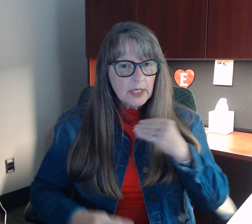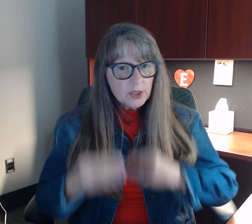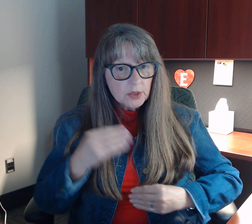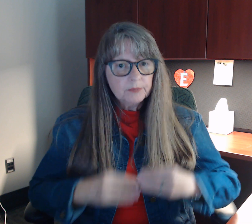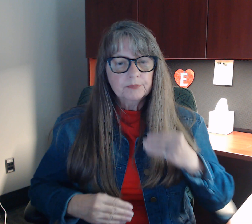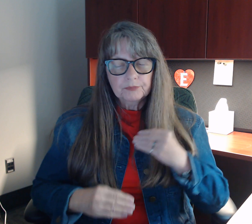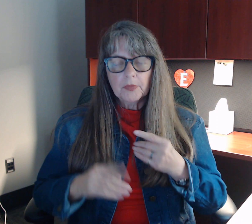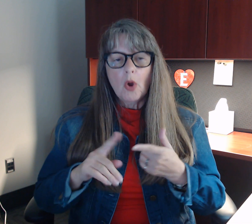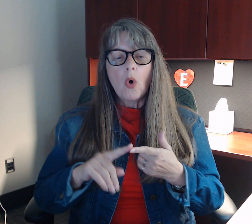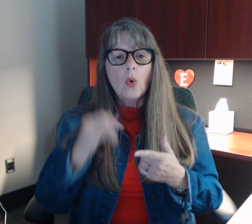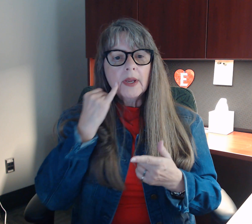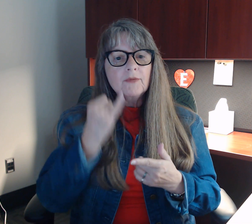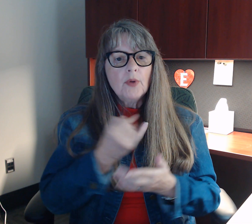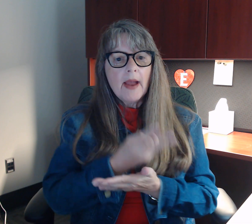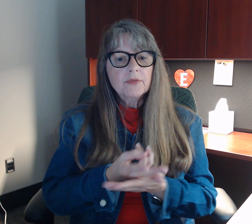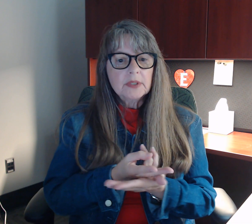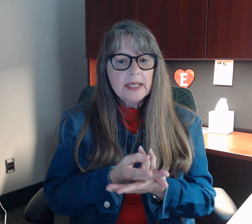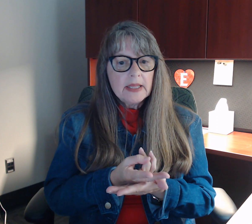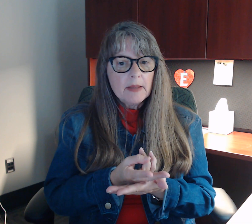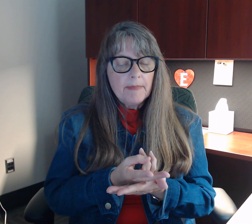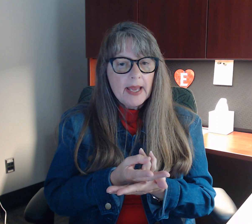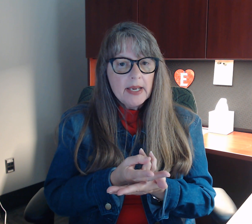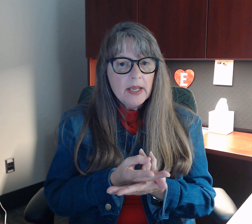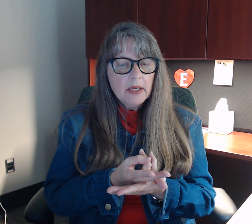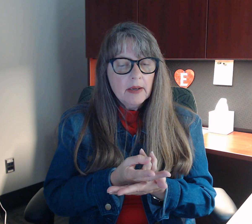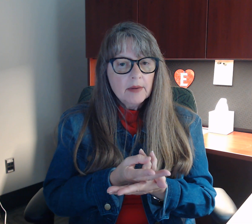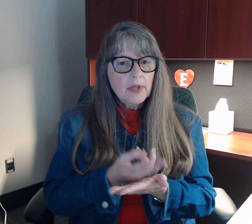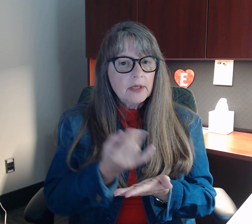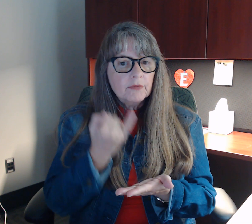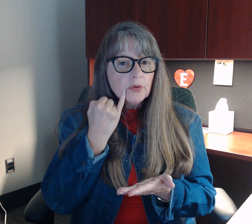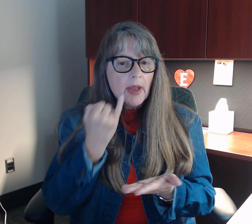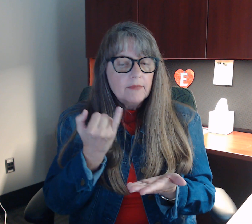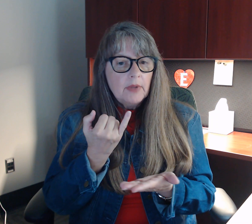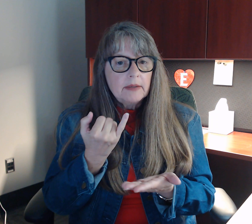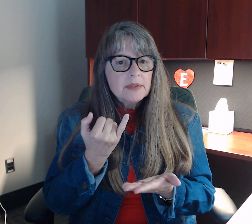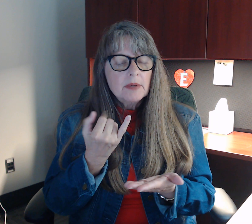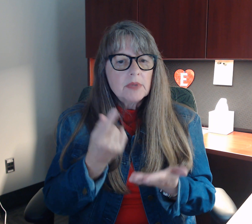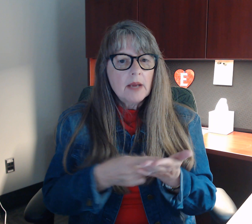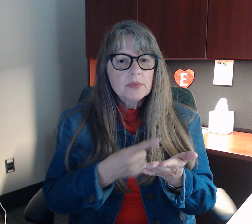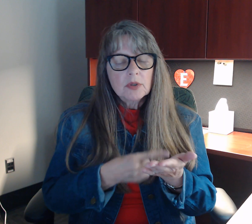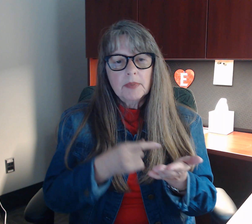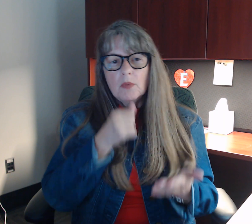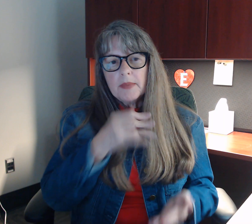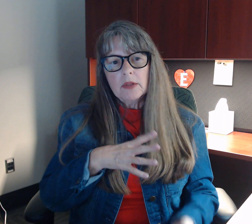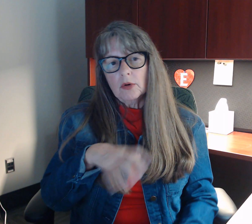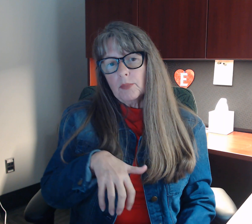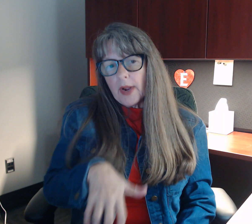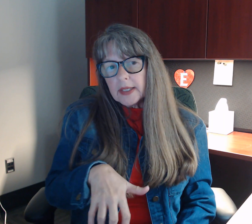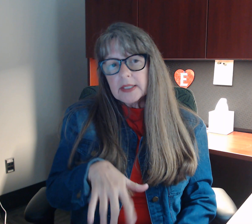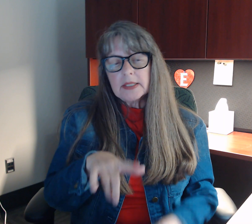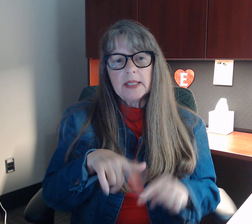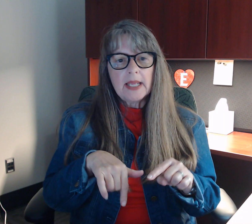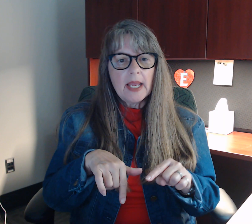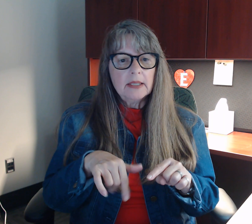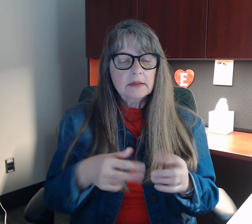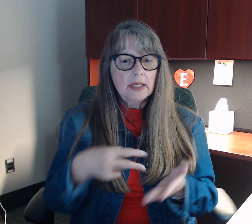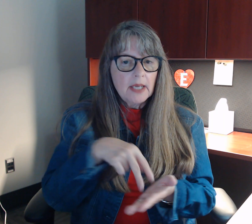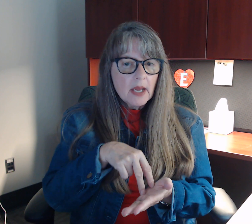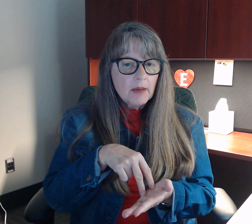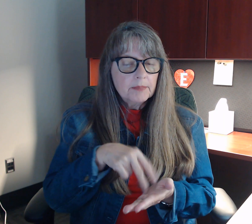circulation. Or if you have to lay in the bed, like if you have, like sometimes there'll be women that are pregnant and they can't get up because